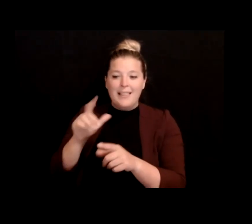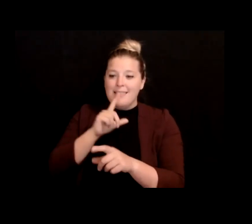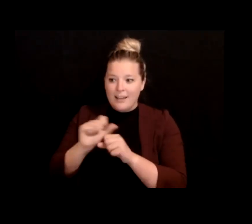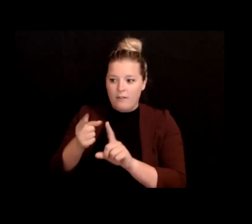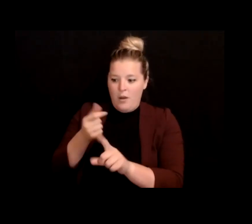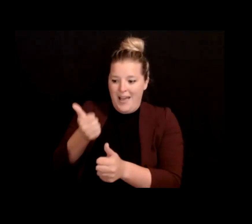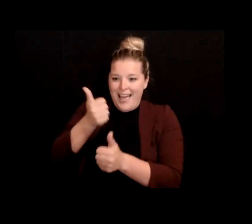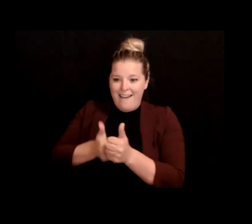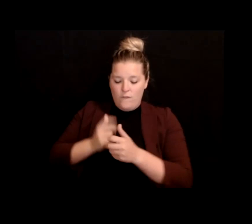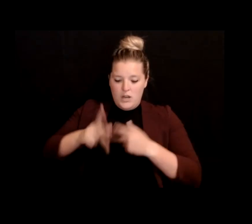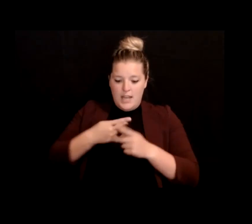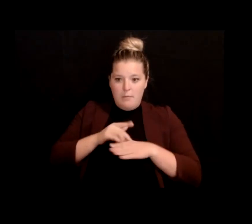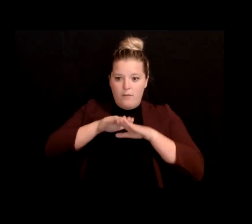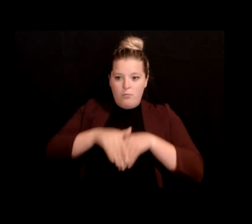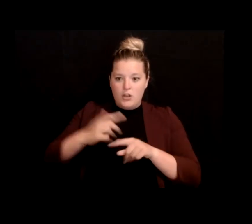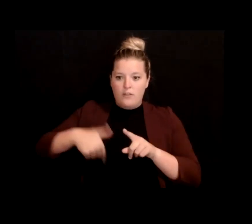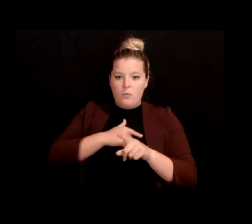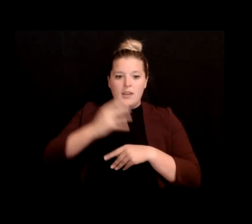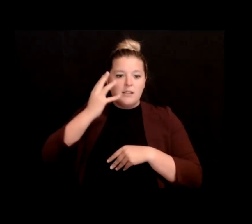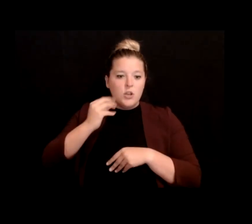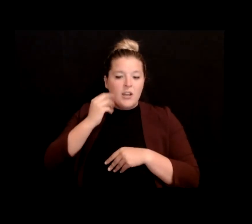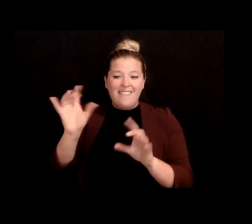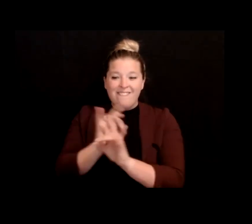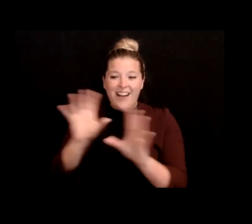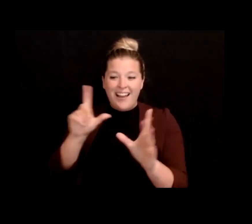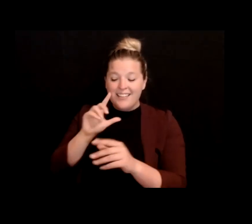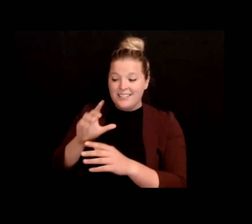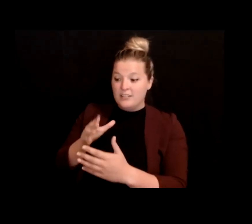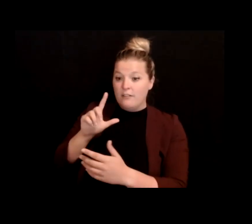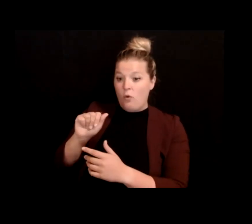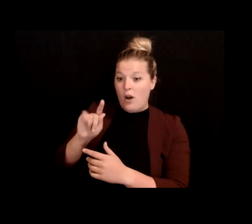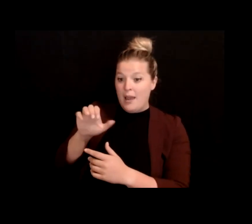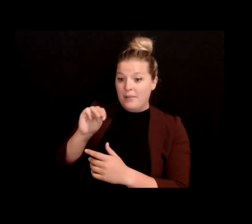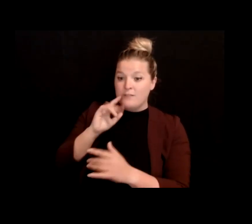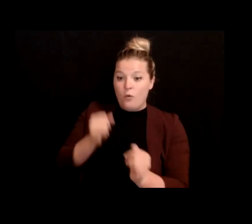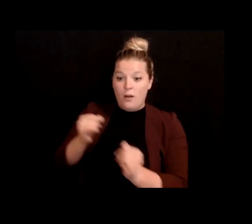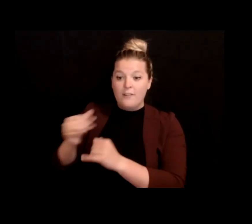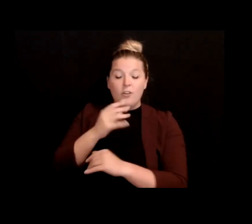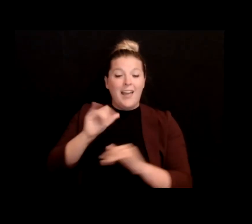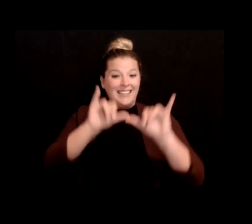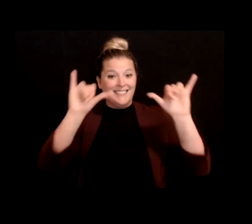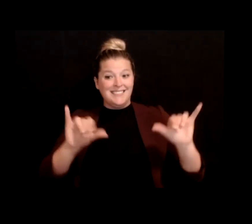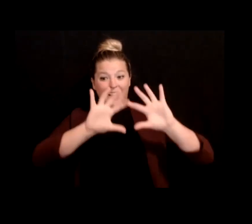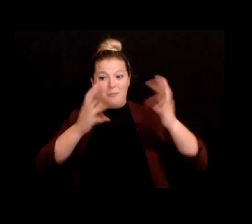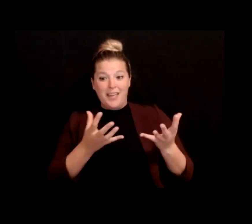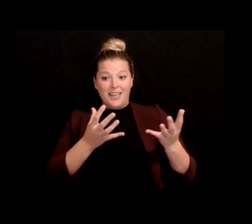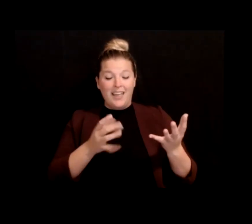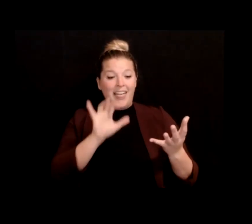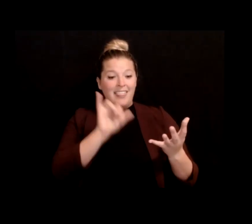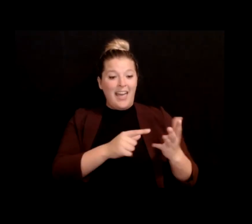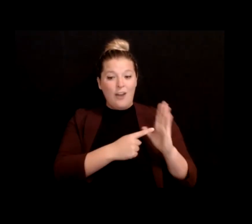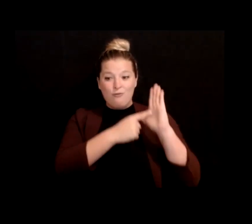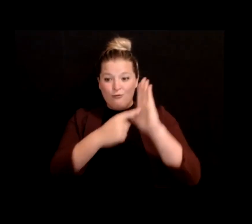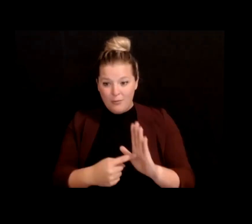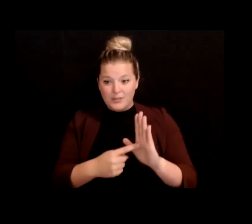that we face. The violence of ableism at the individual level and at the systemic level represents and wends its way through